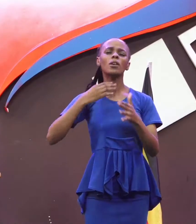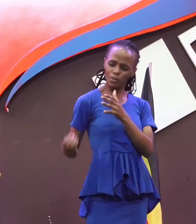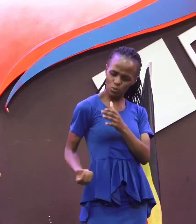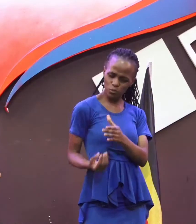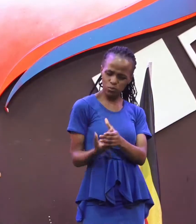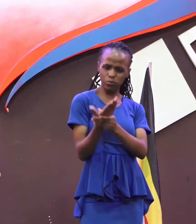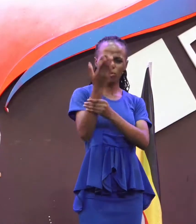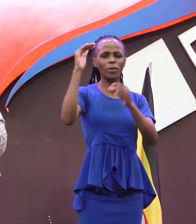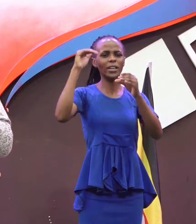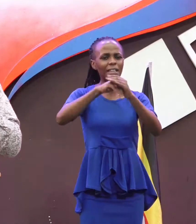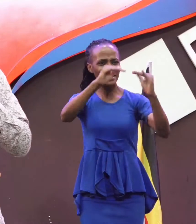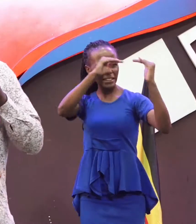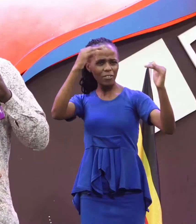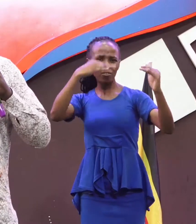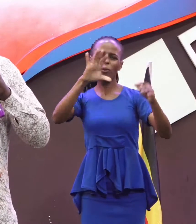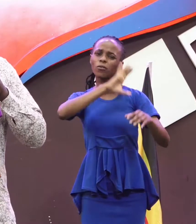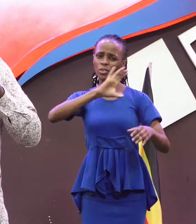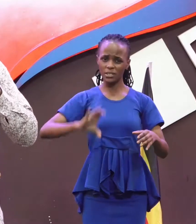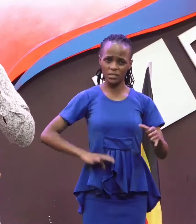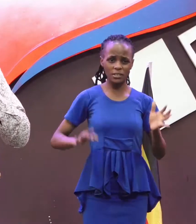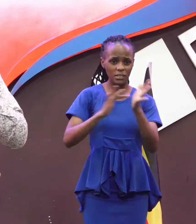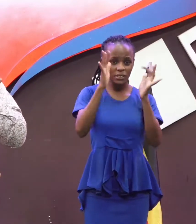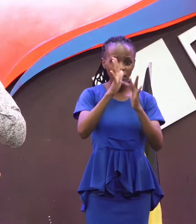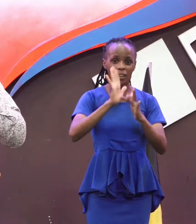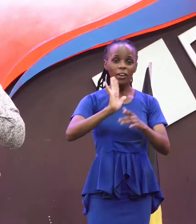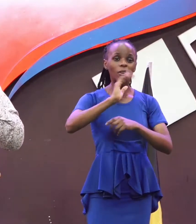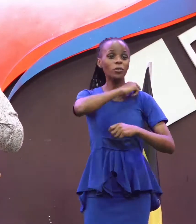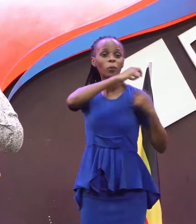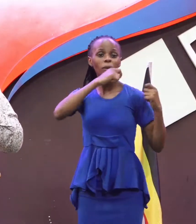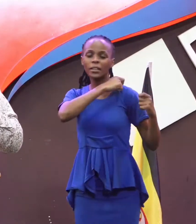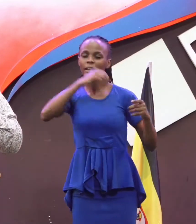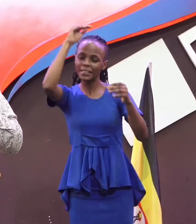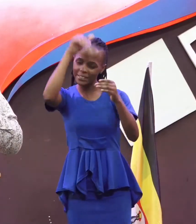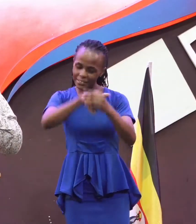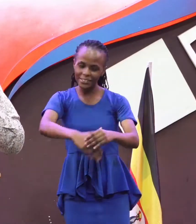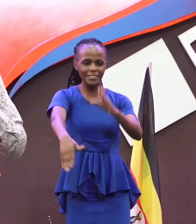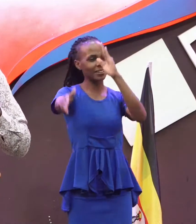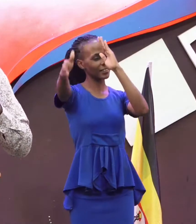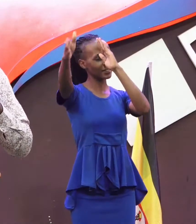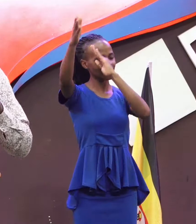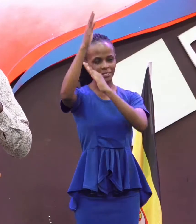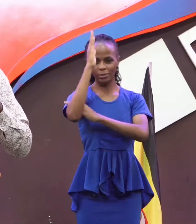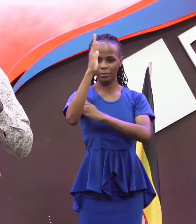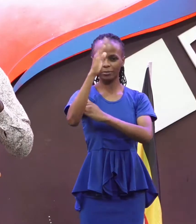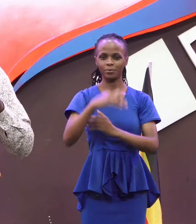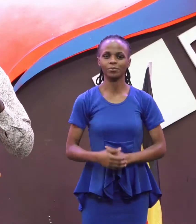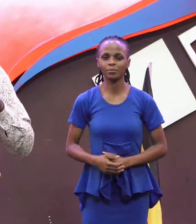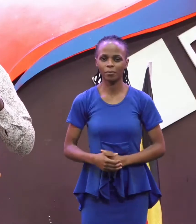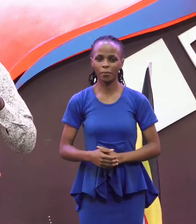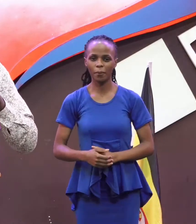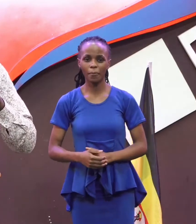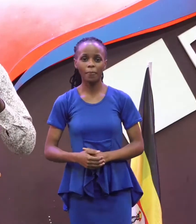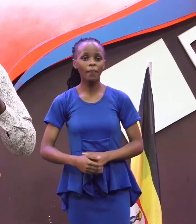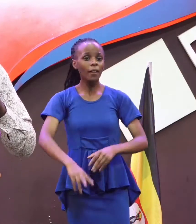you want to grow up to mount to the stature of Christ. Inheritance is in Christ,